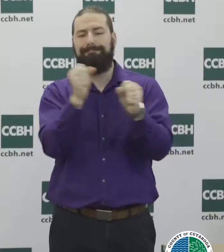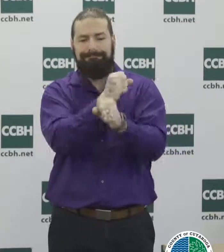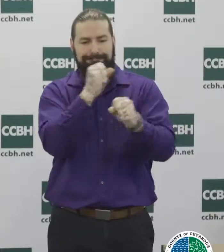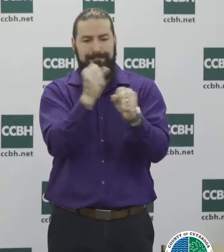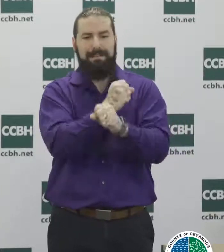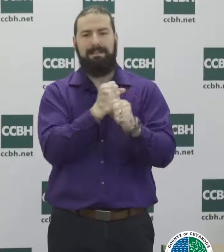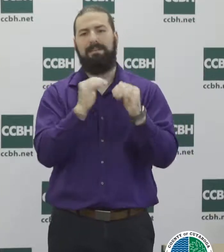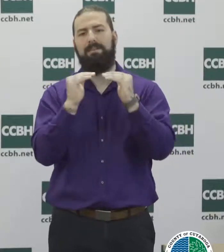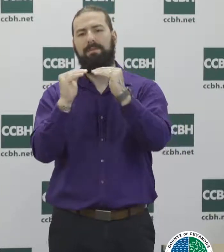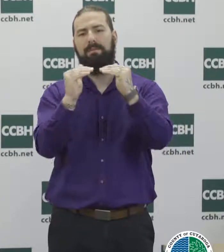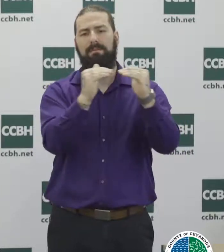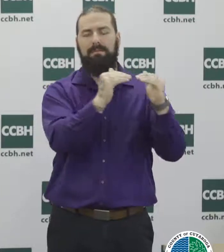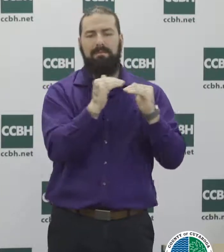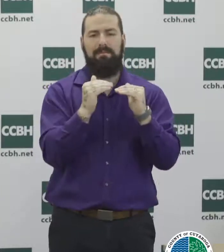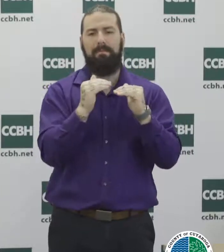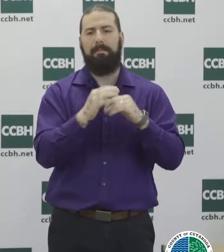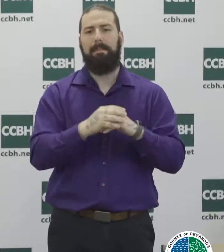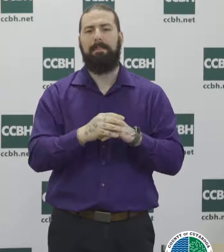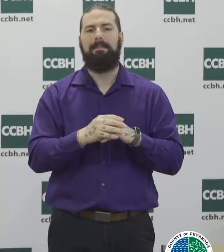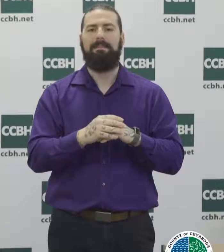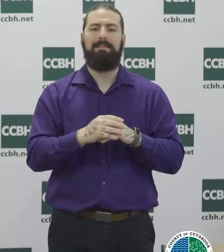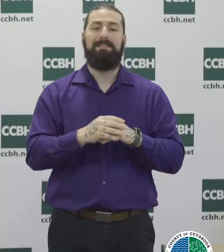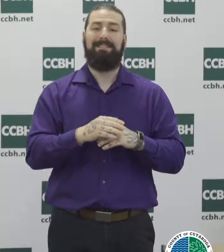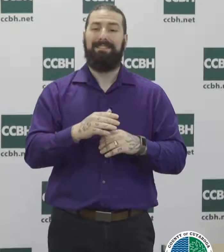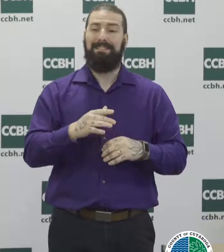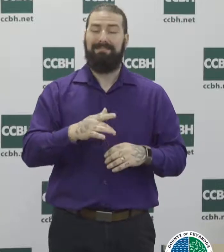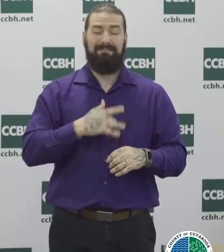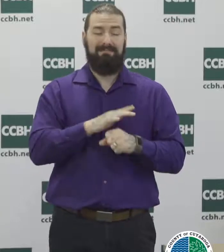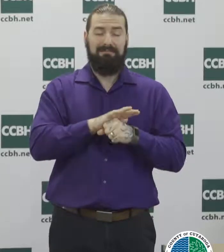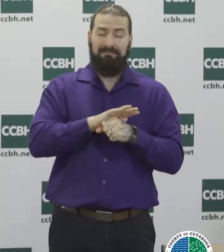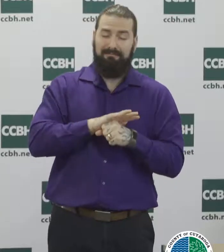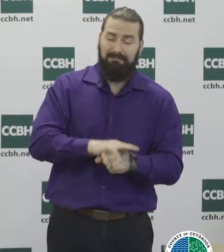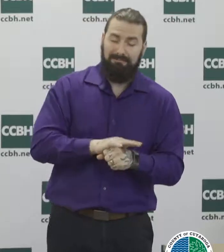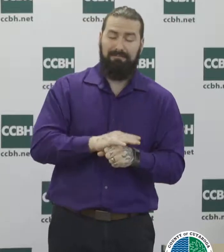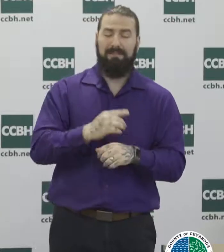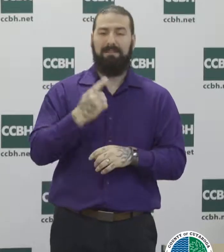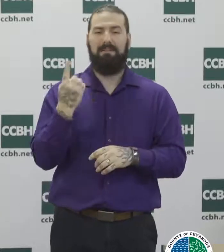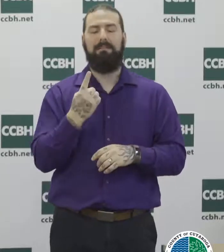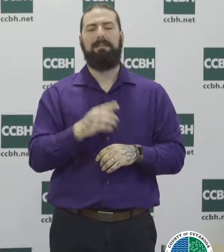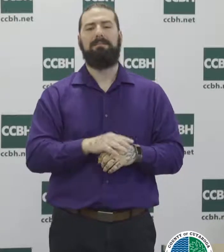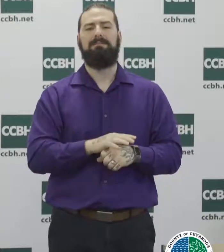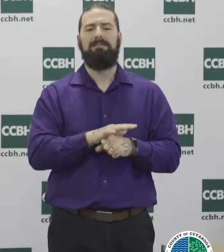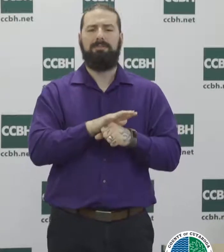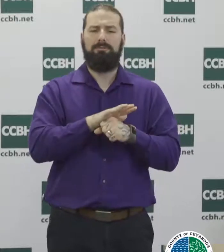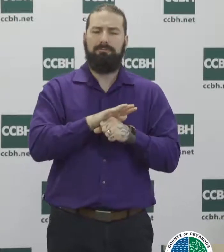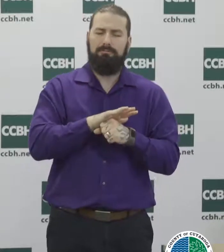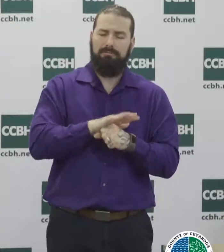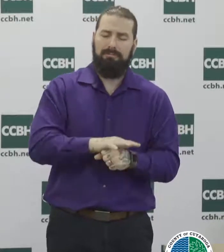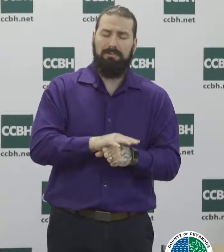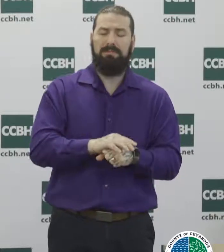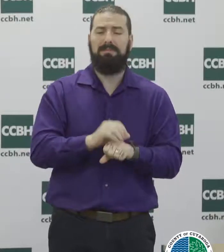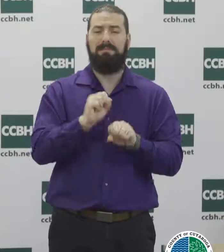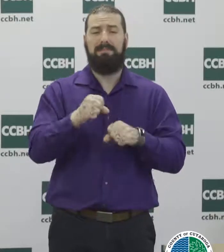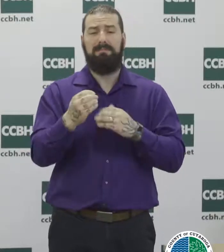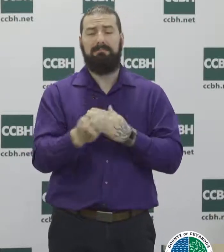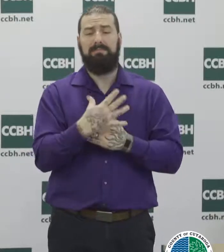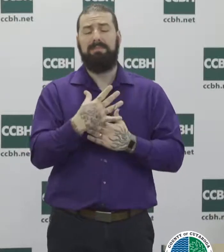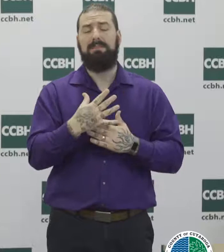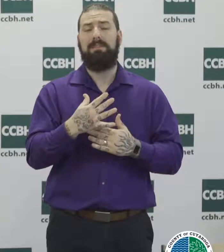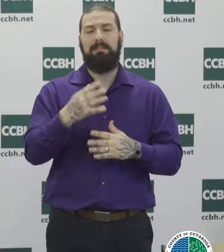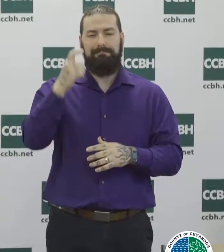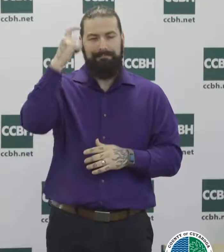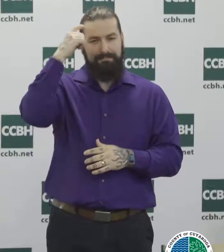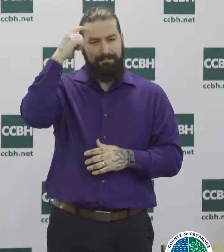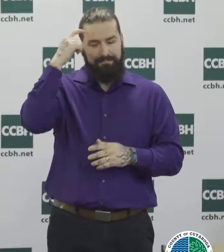fair treatment live under constant stress. Stress has both mental as well as physiological